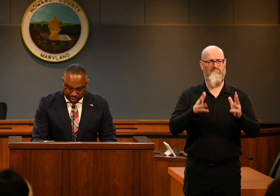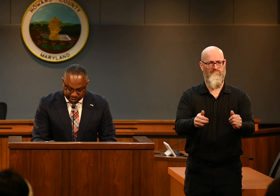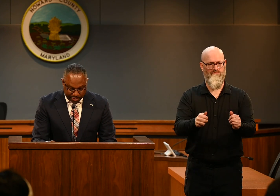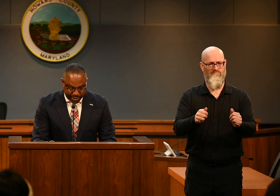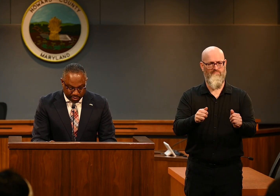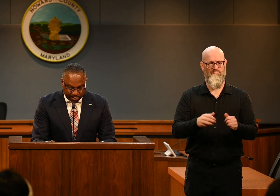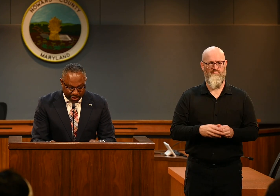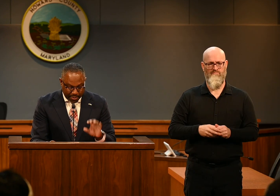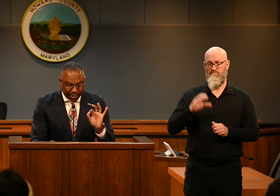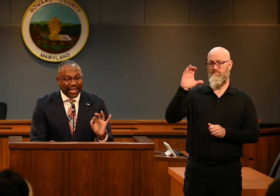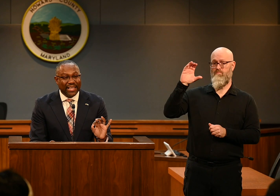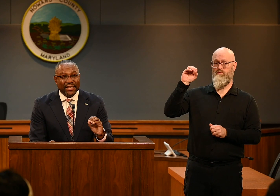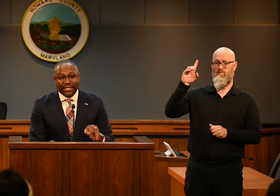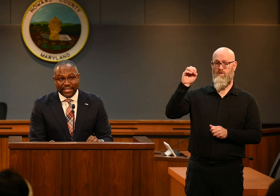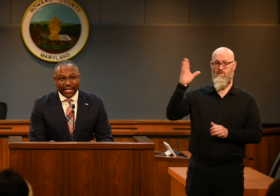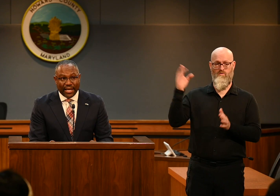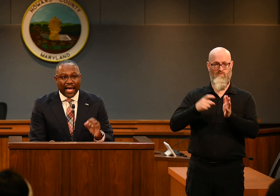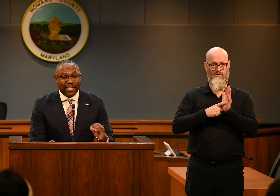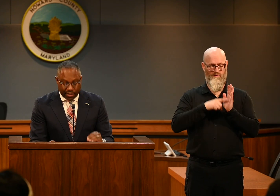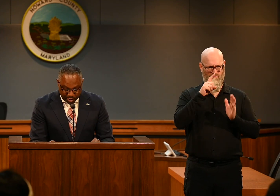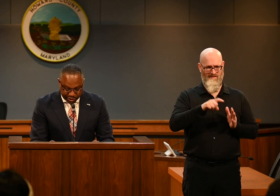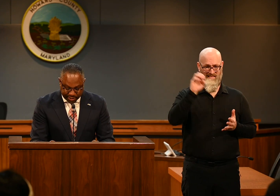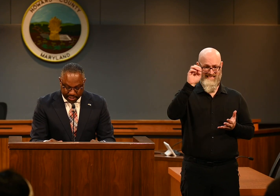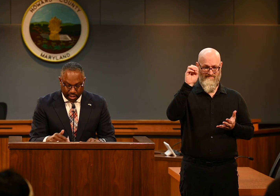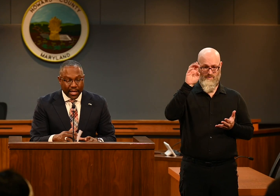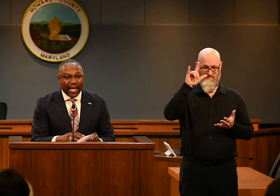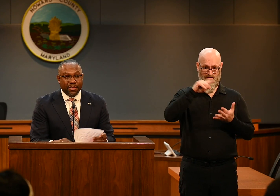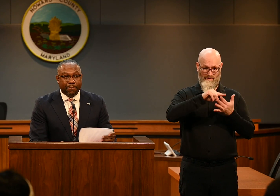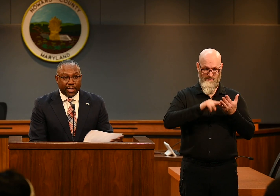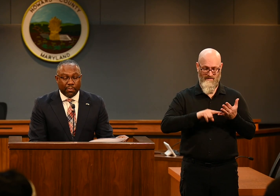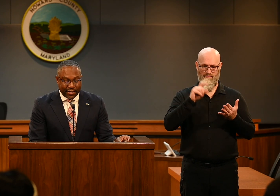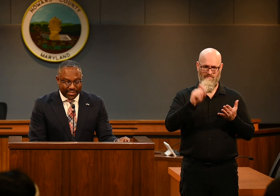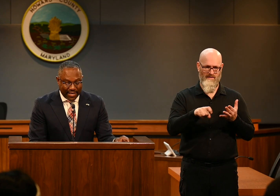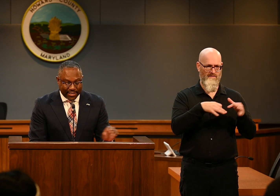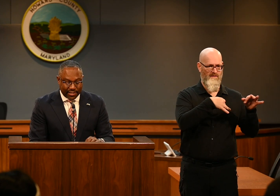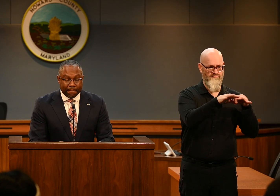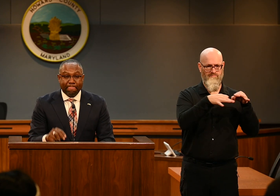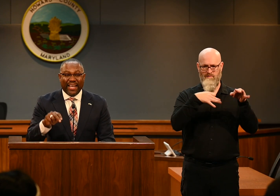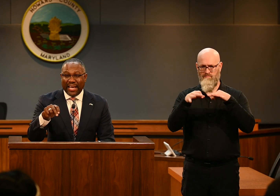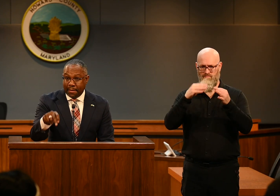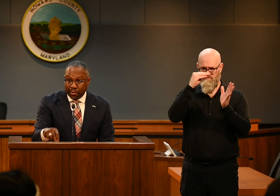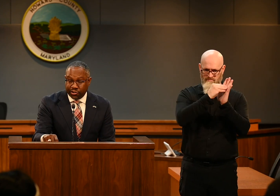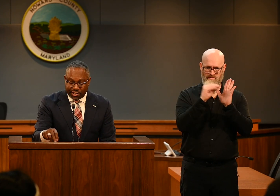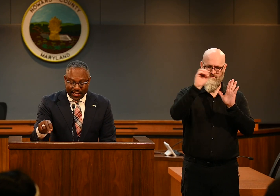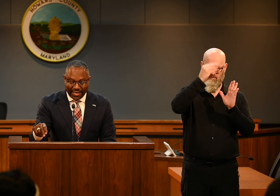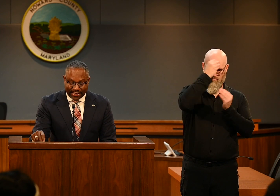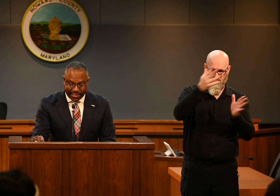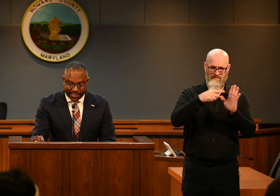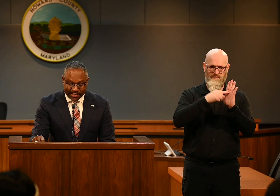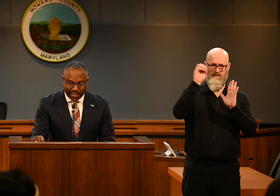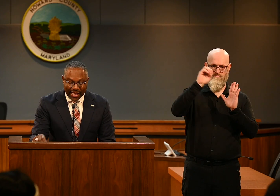every emergency bill to be plainly designated as an emergency, and the bill must state that an